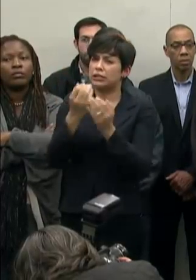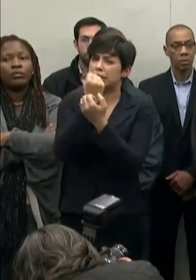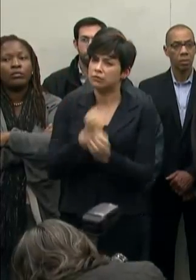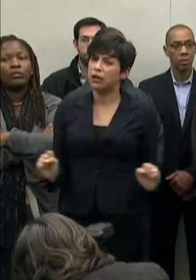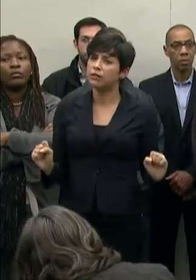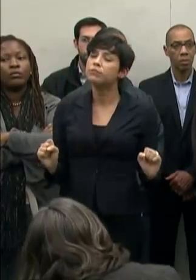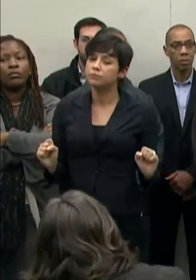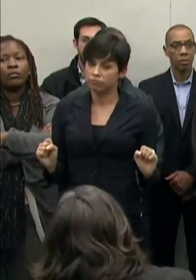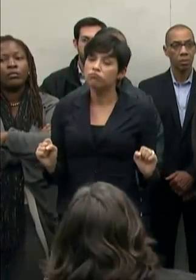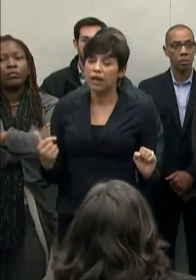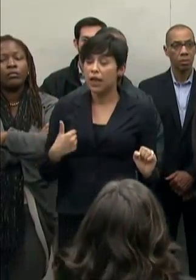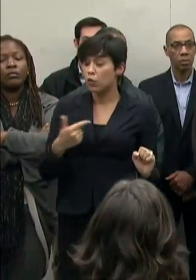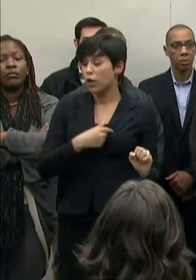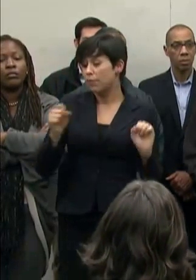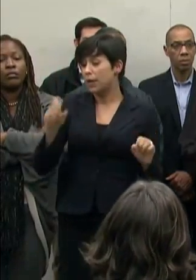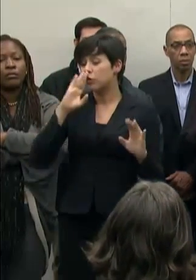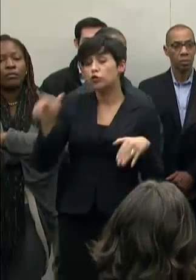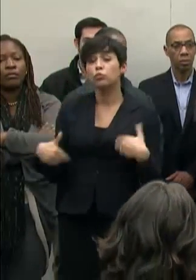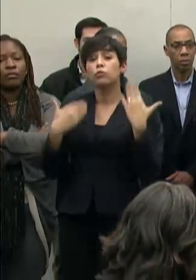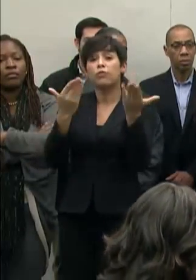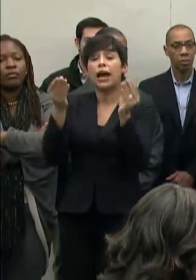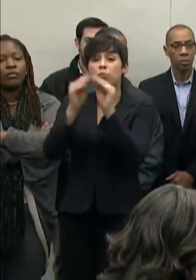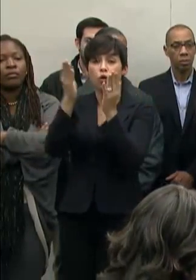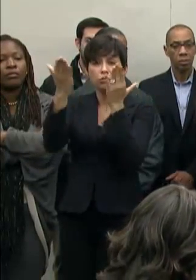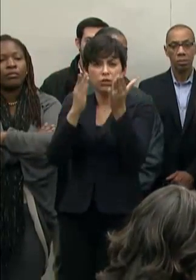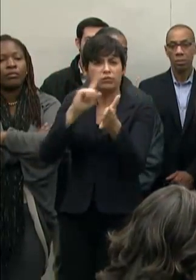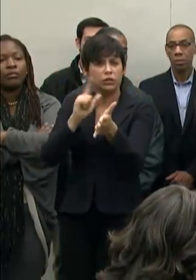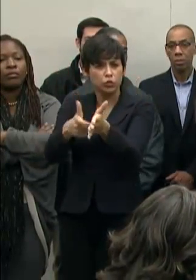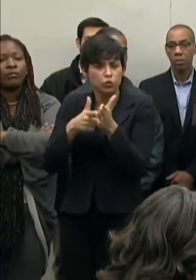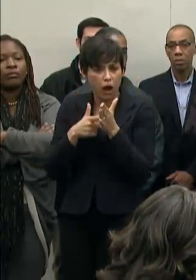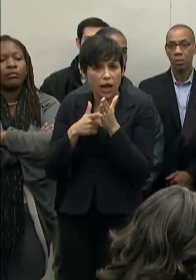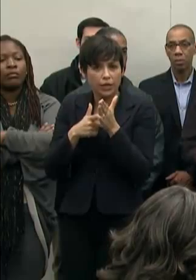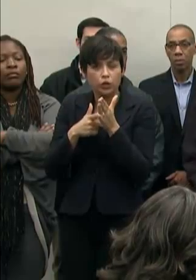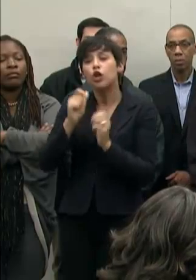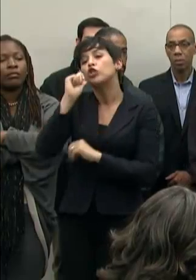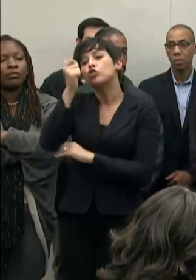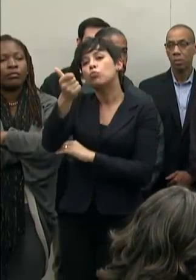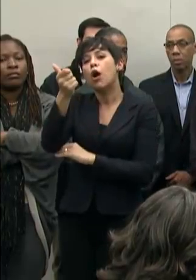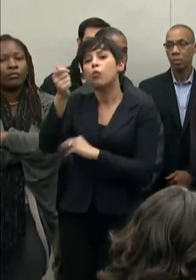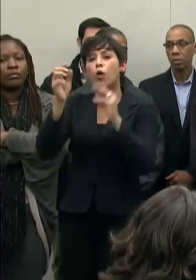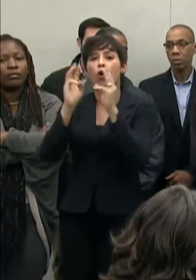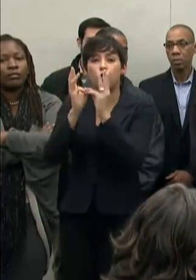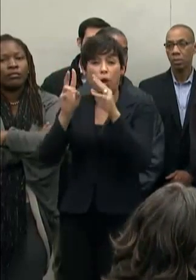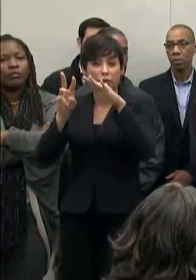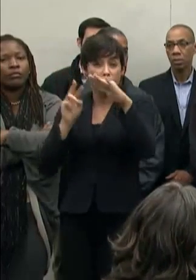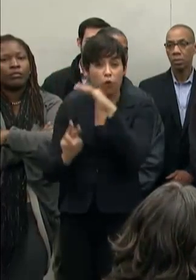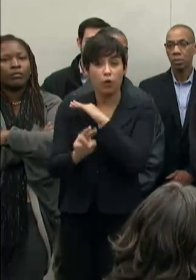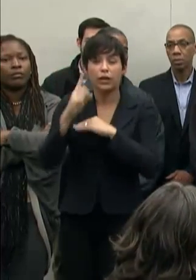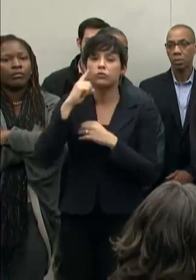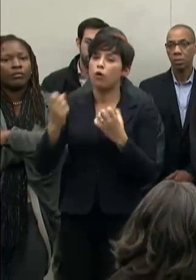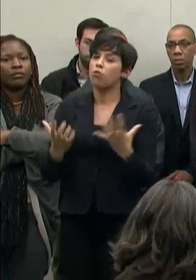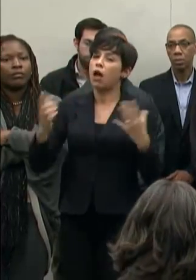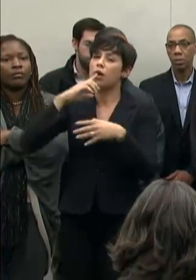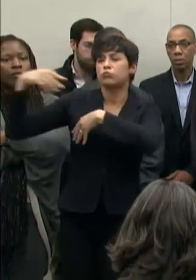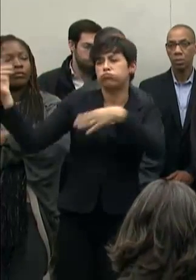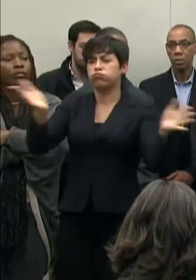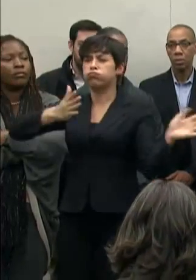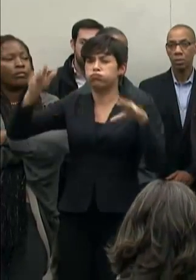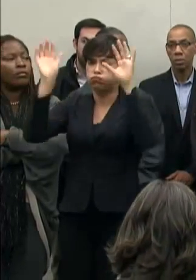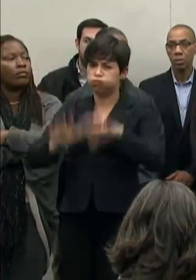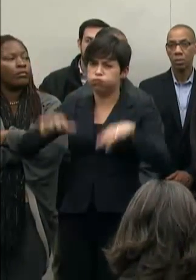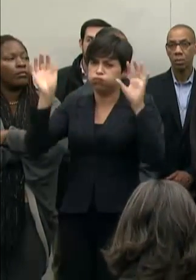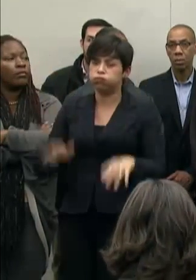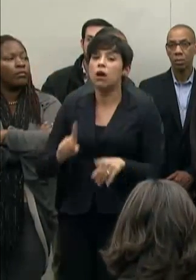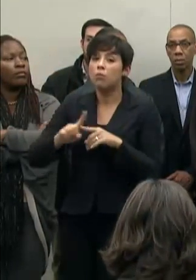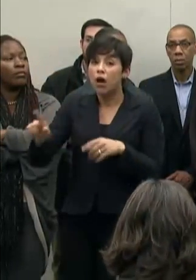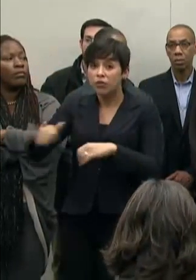and we can provide the services that we need. Tomorrow, the forecasts are for a lot of rain and wind. But the danger